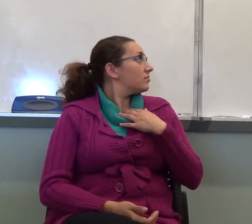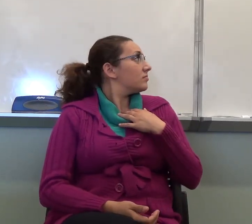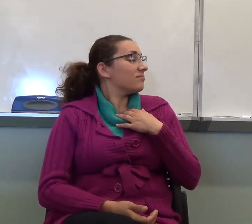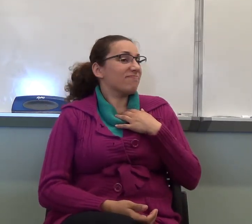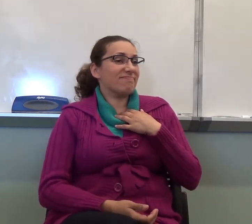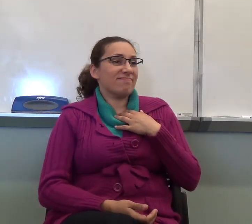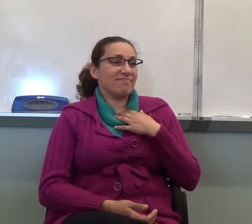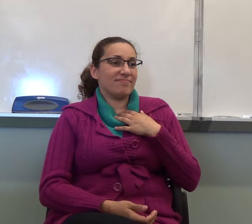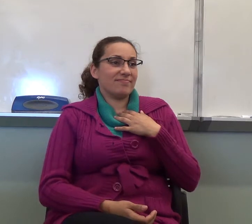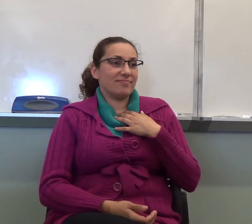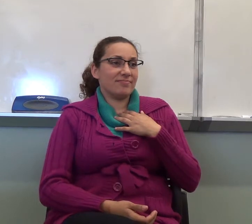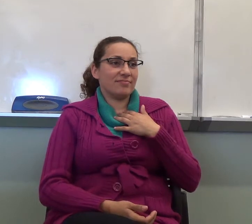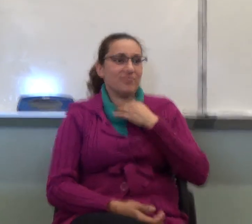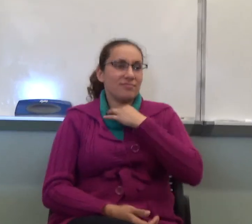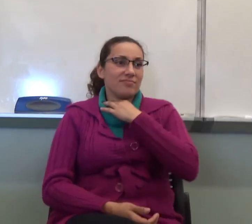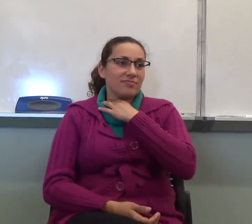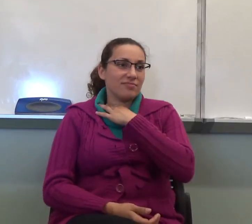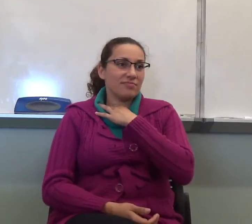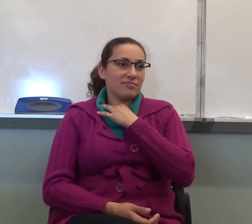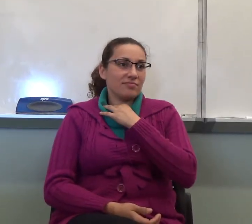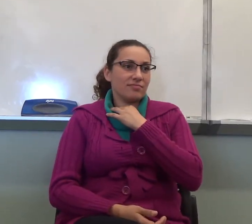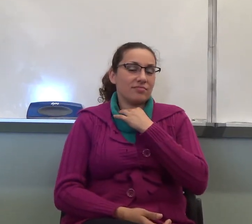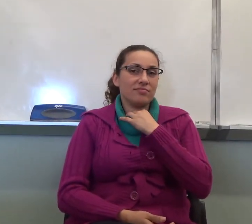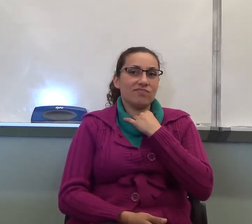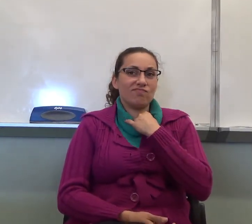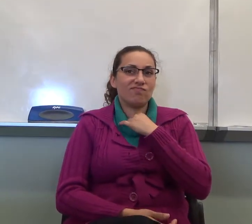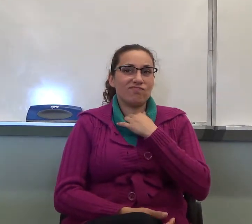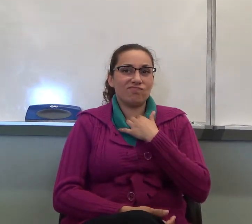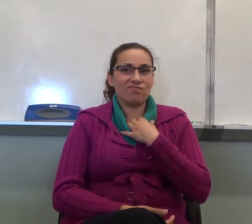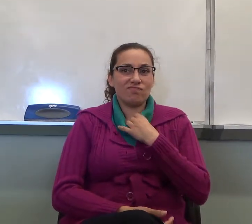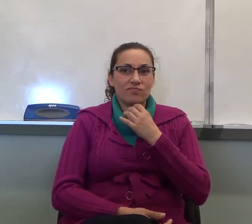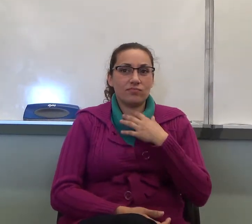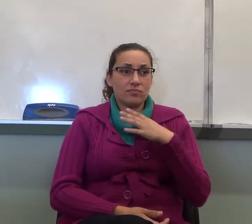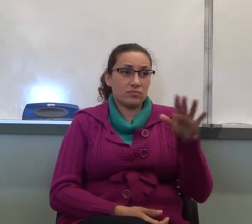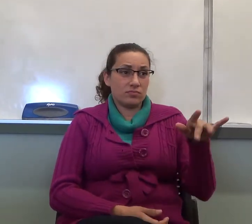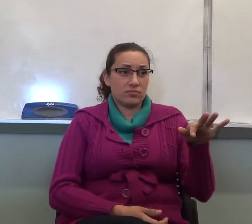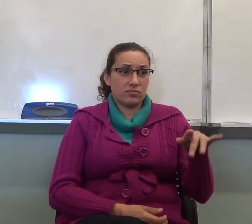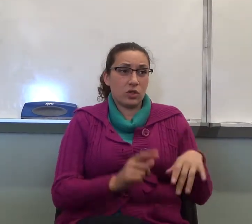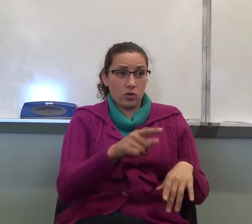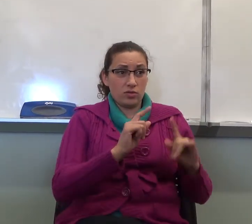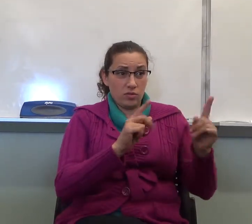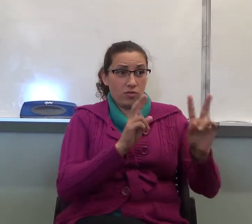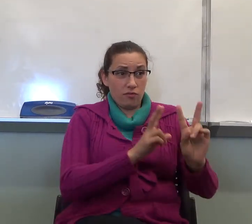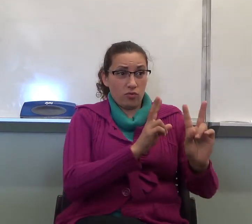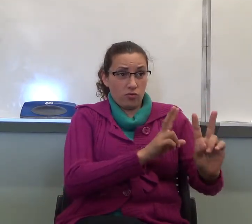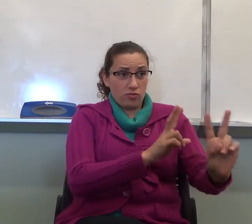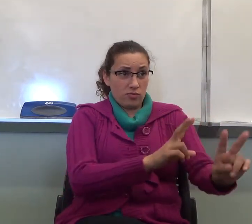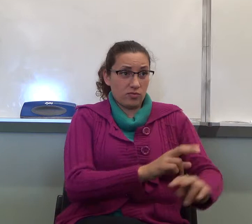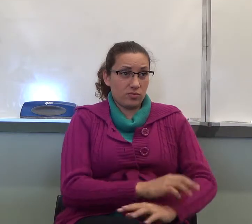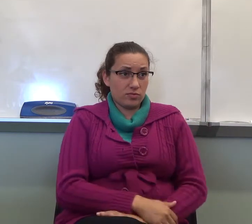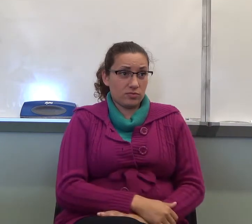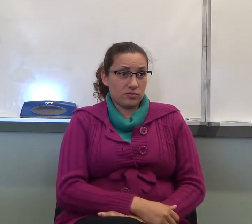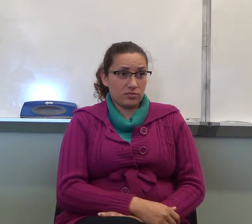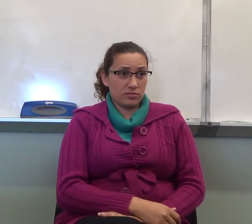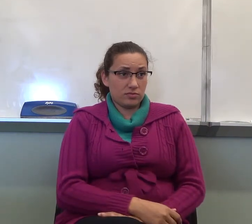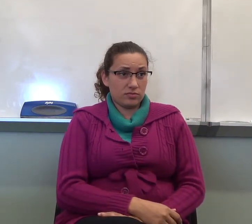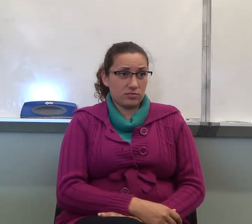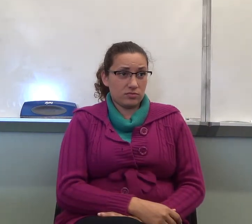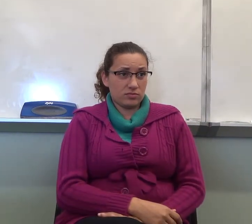Well, that's because we have to examine that now. We have to go back to negative numbers. Negative numbers have a place. Anyone